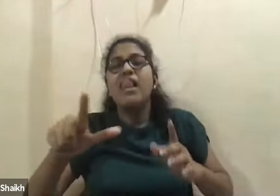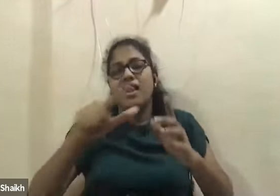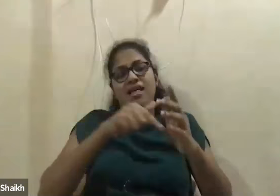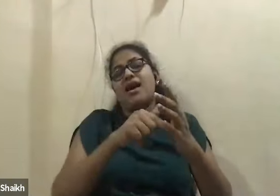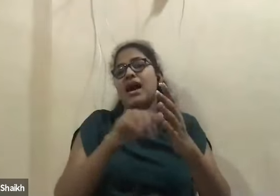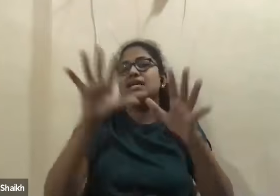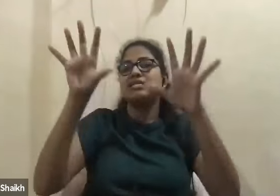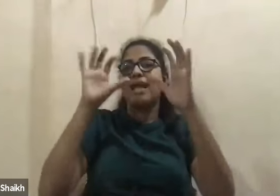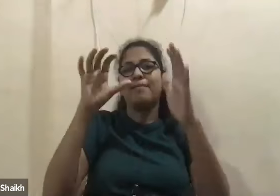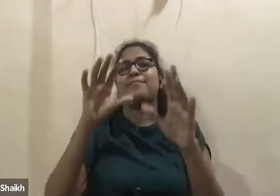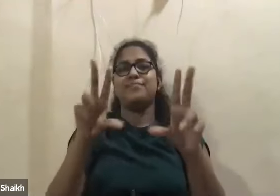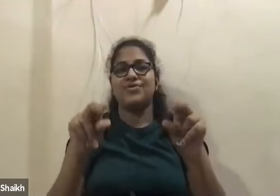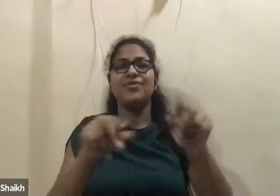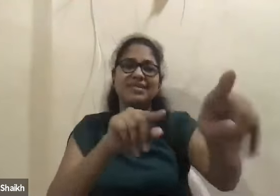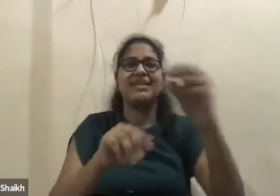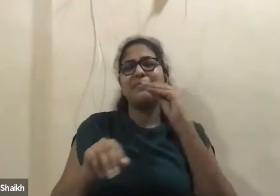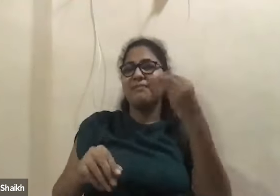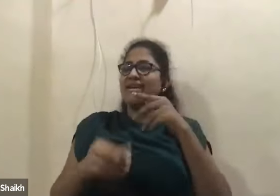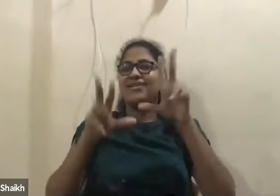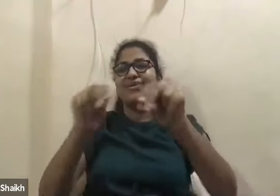do it.